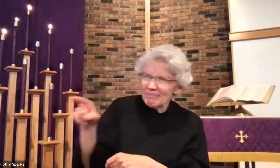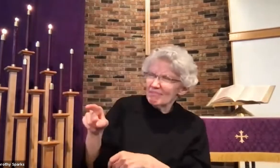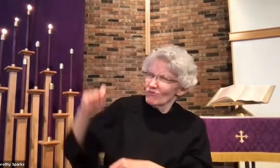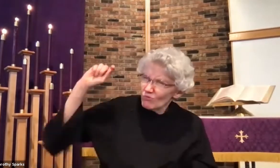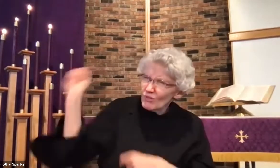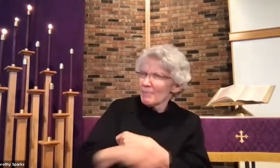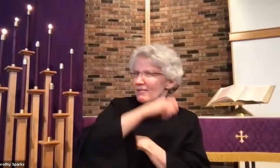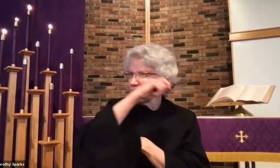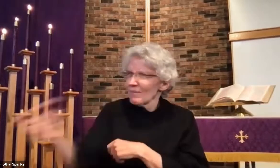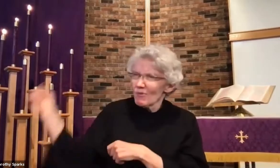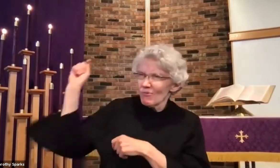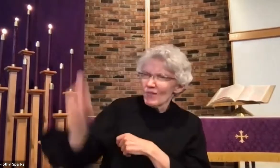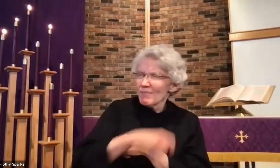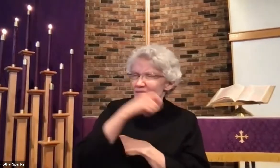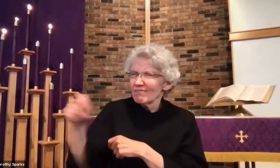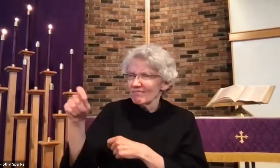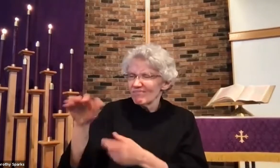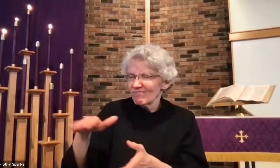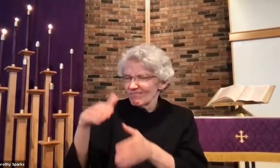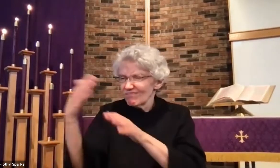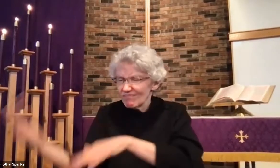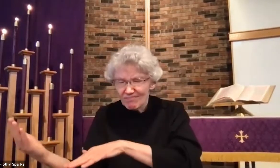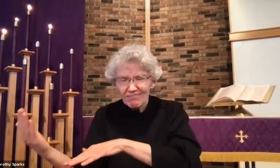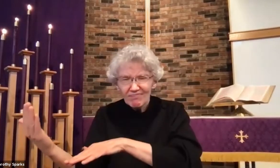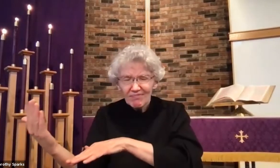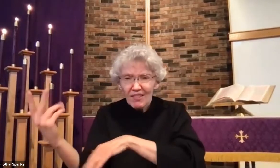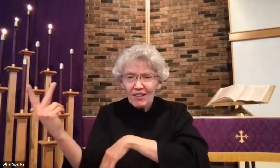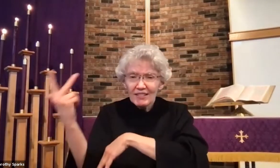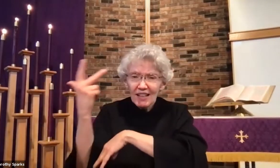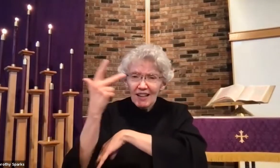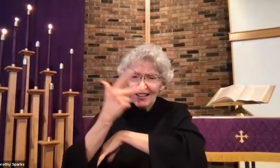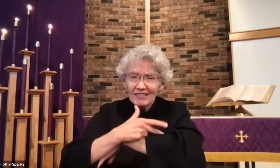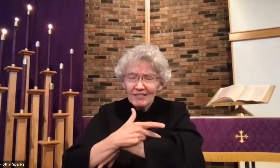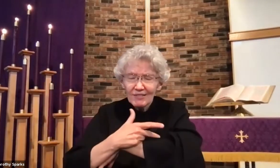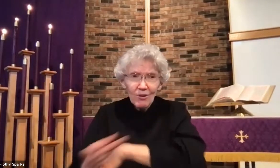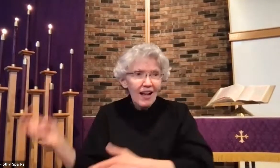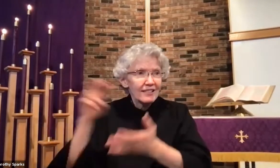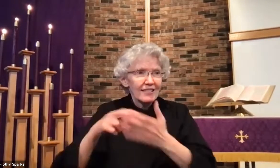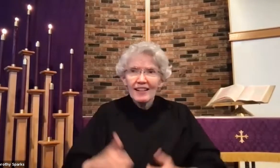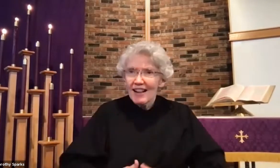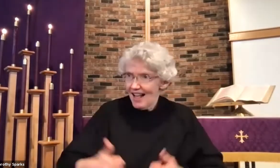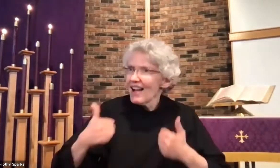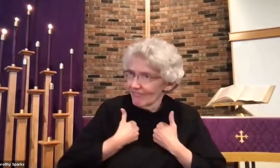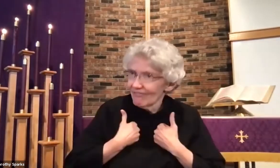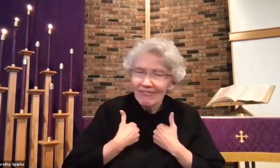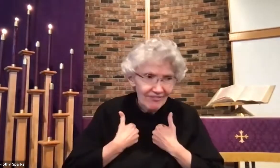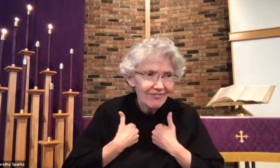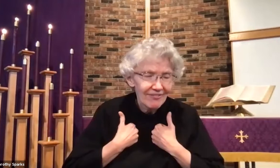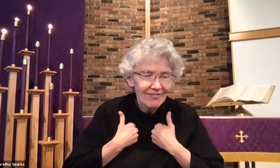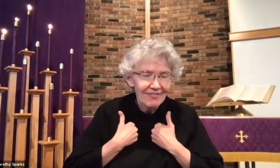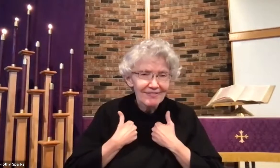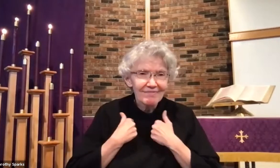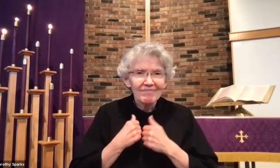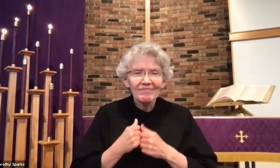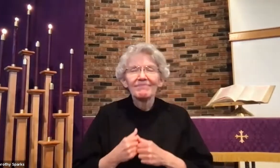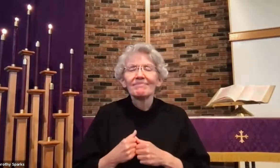Insult him and spit on him. They will beat him with whips and then kill him. But on the third